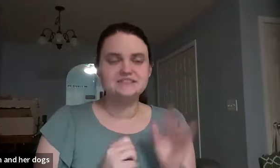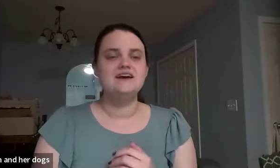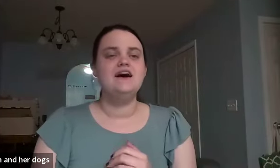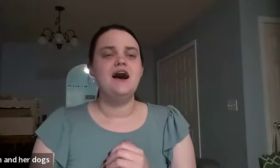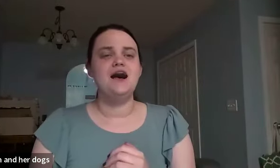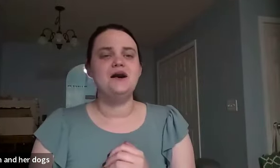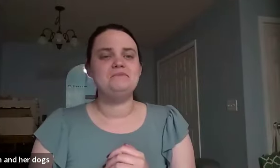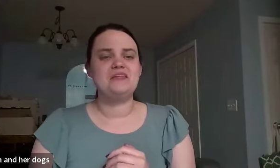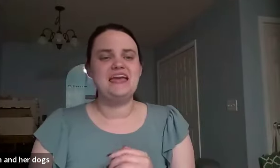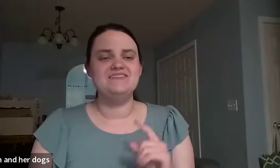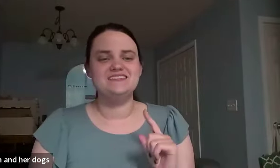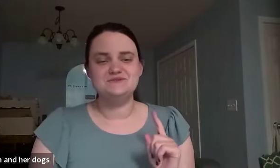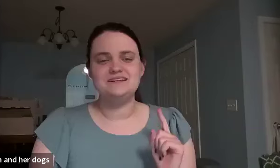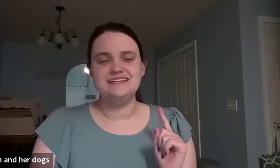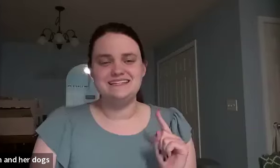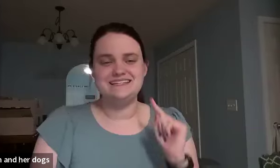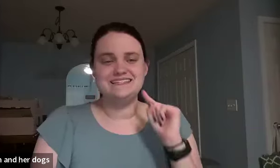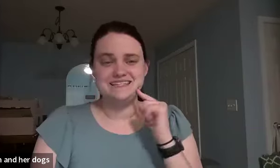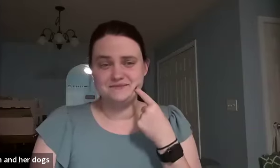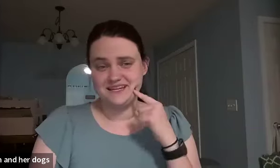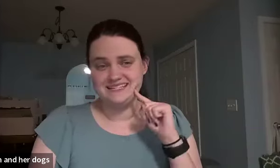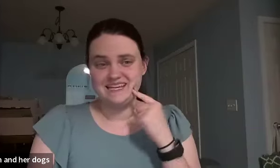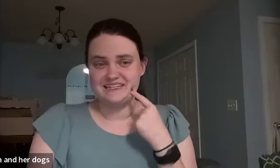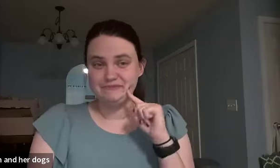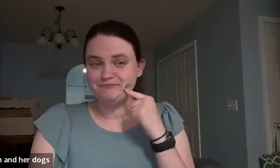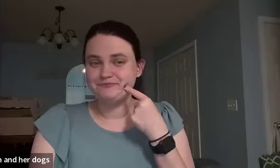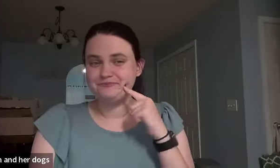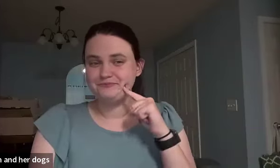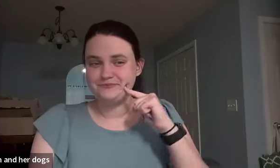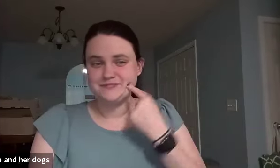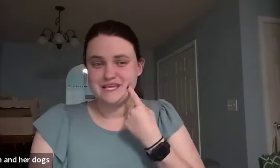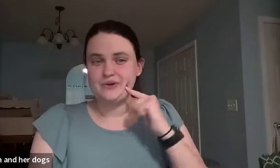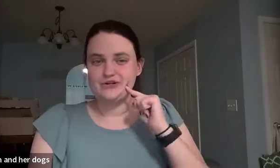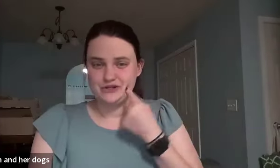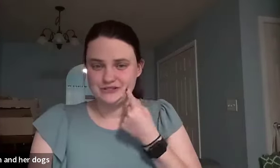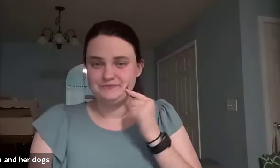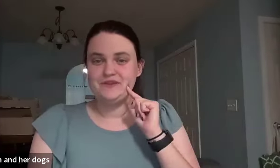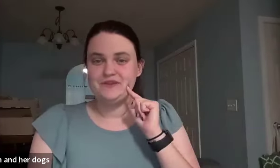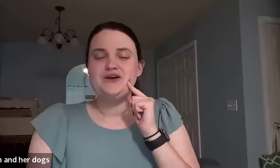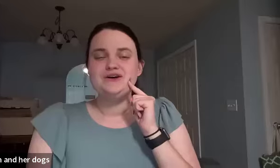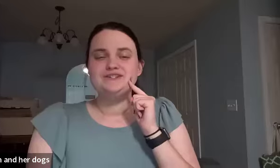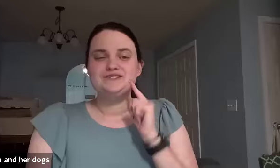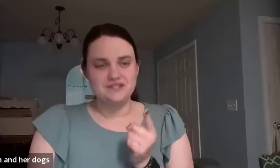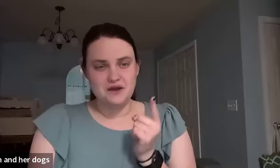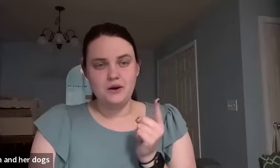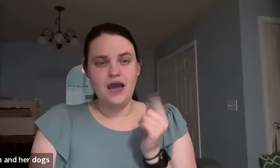tart. And this one is the same sign as candy. Sour, tart. So